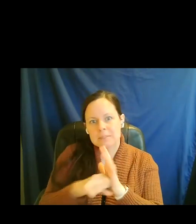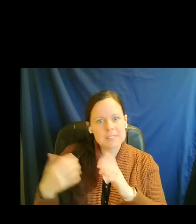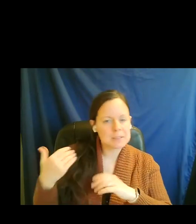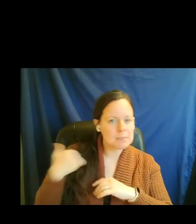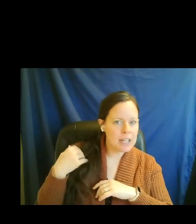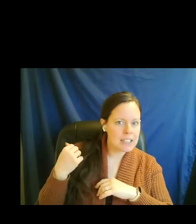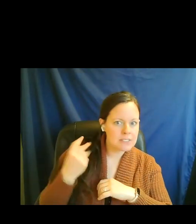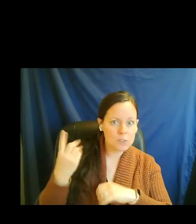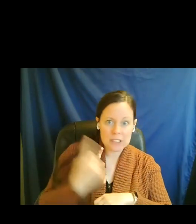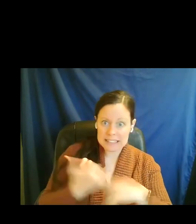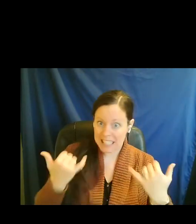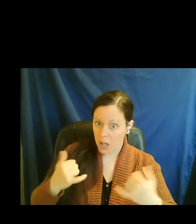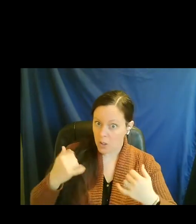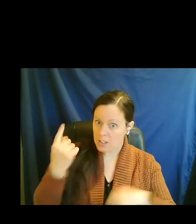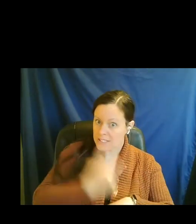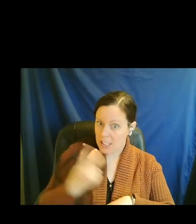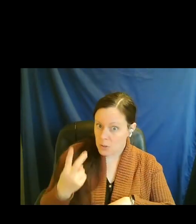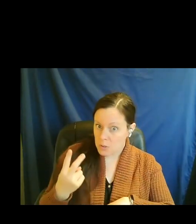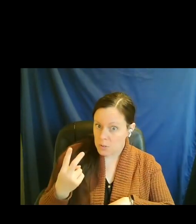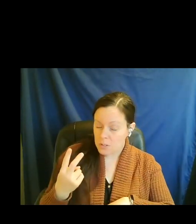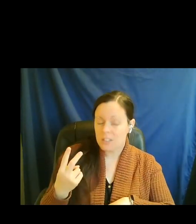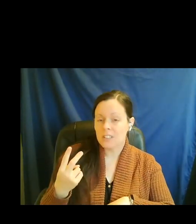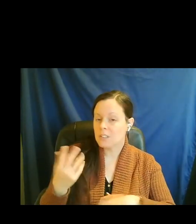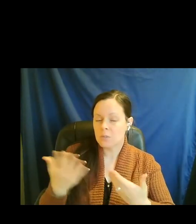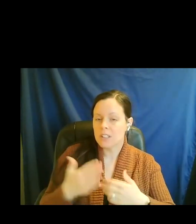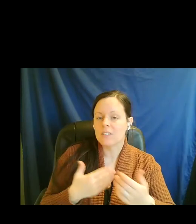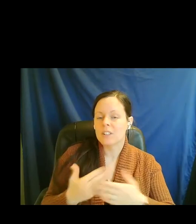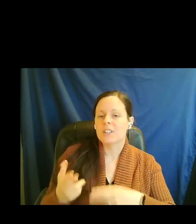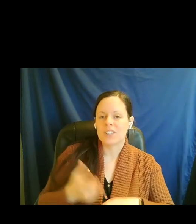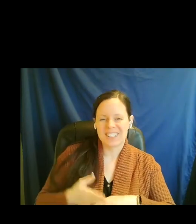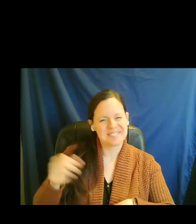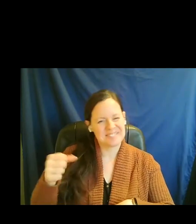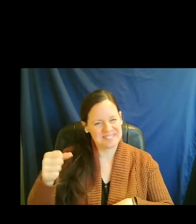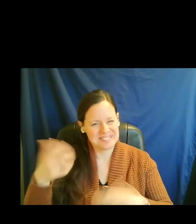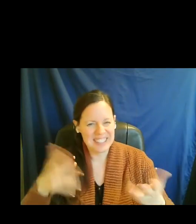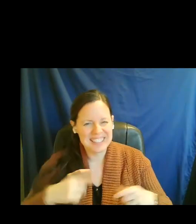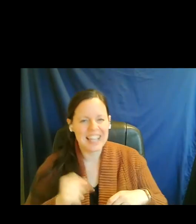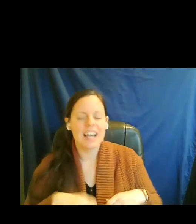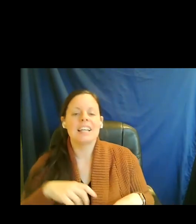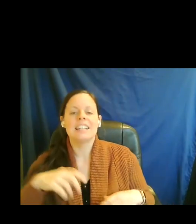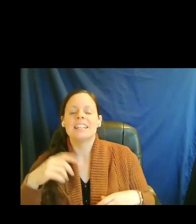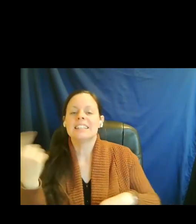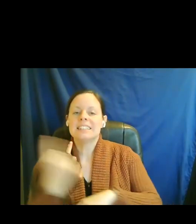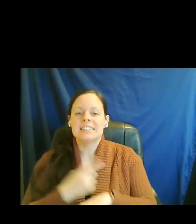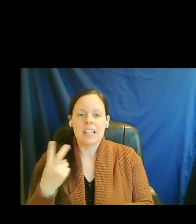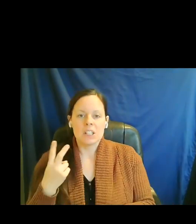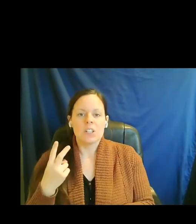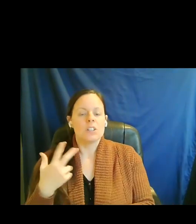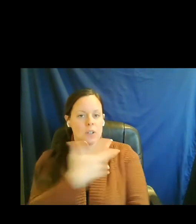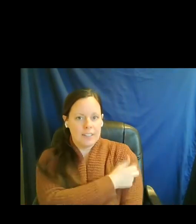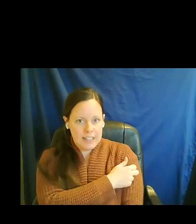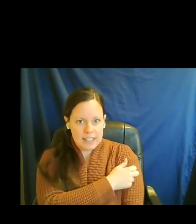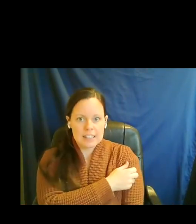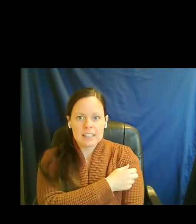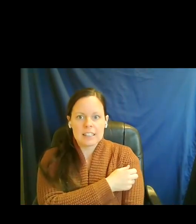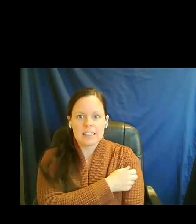day 2, correct? Or I guess day 3, however you want to call that. Yeah, right. Yeah, day 2. I got my vaccine about